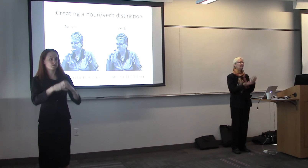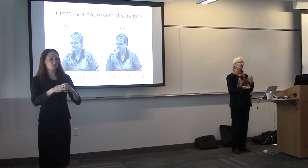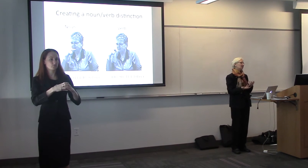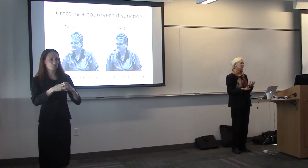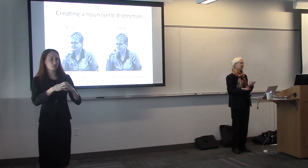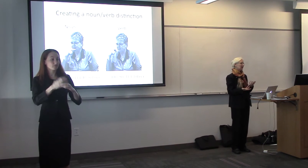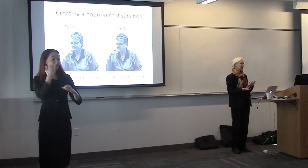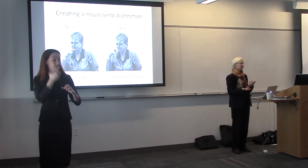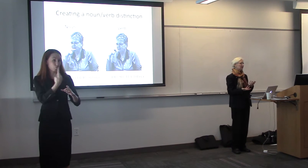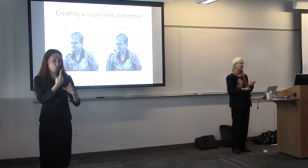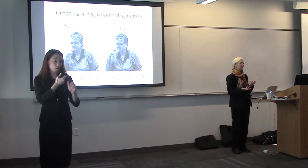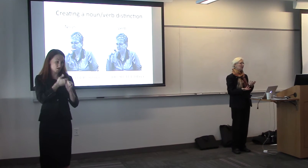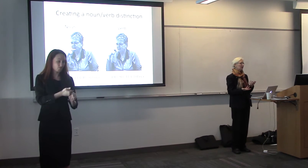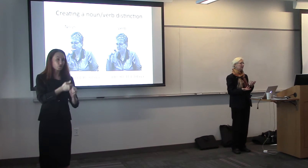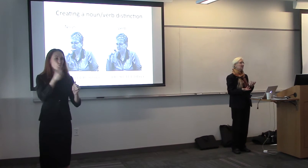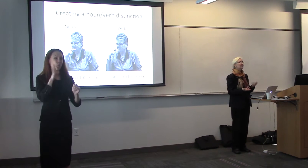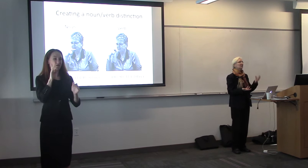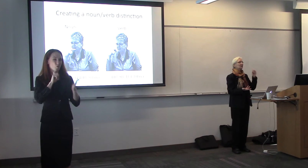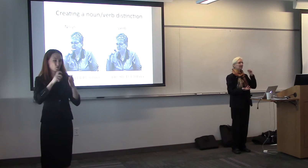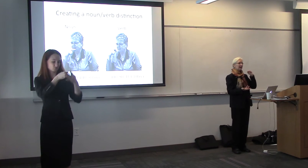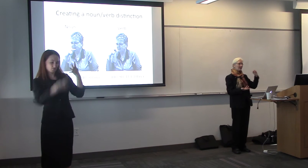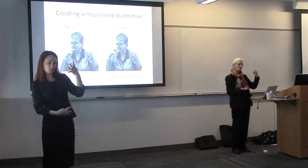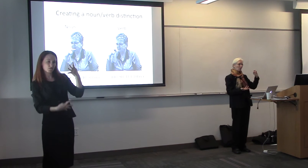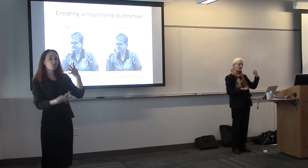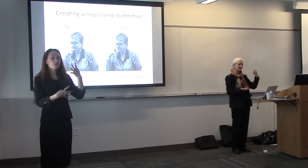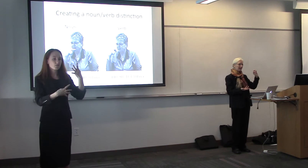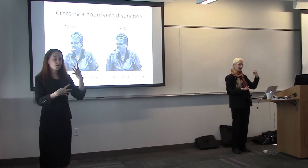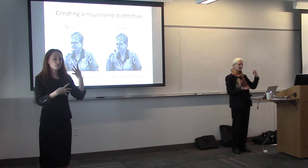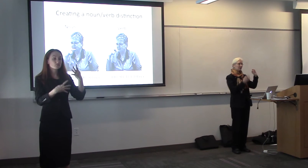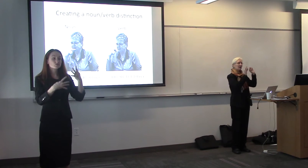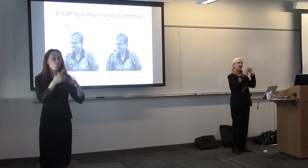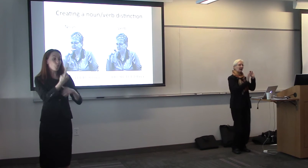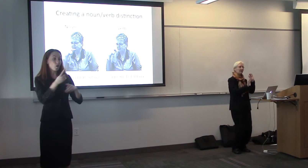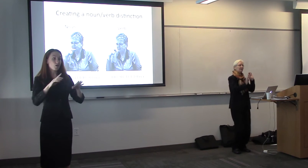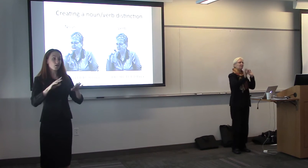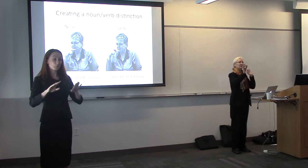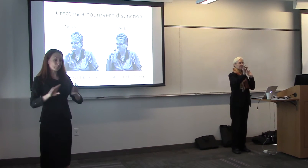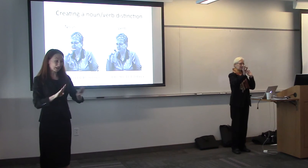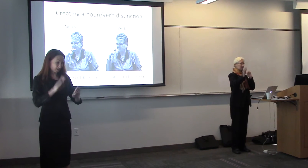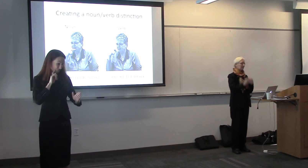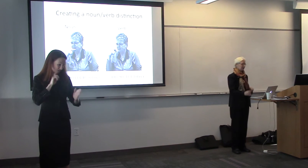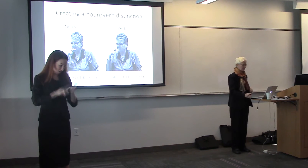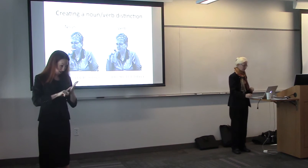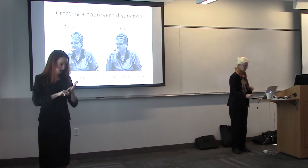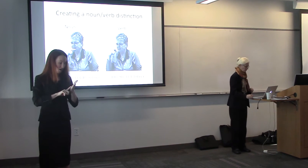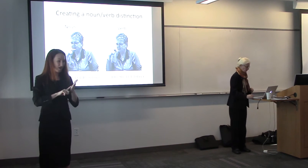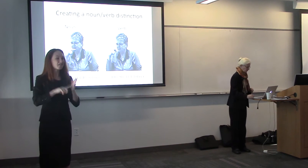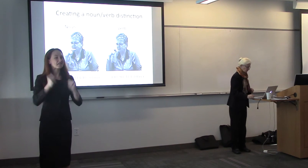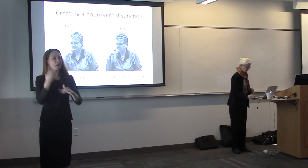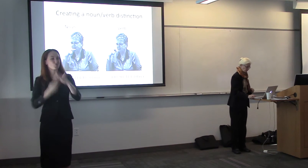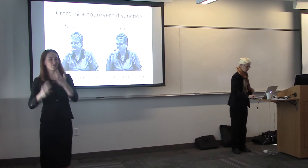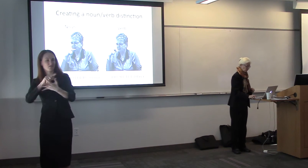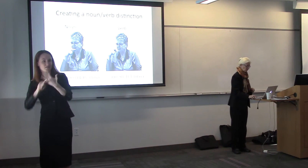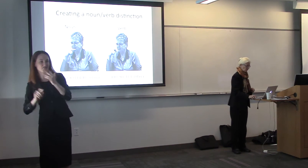the typological classes are formed. You can take one behavior and then predict some of the others.